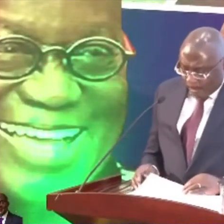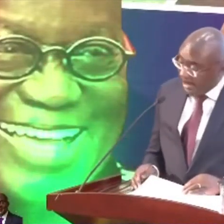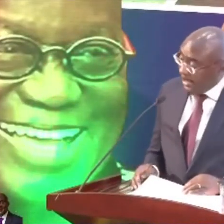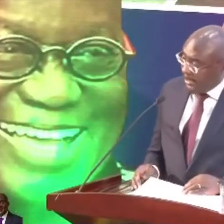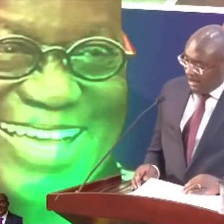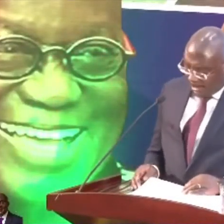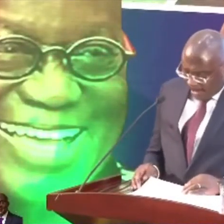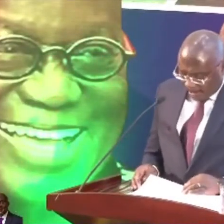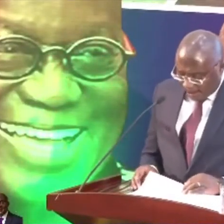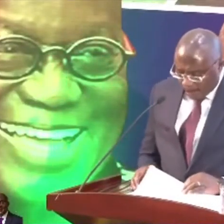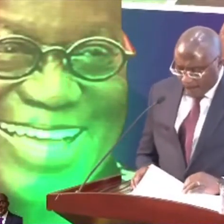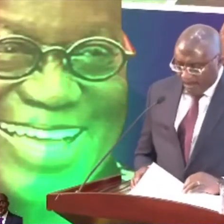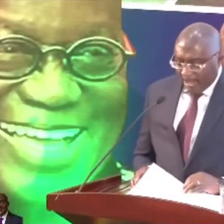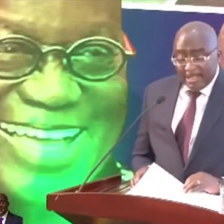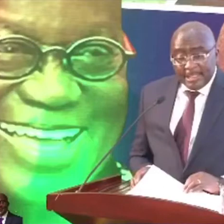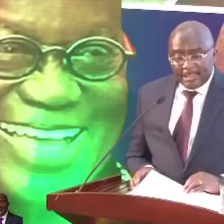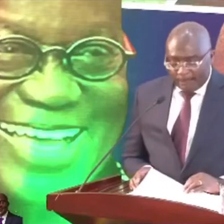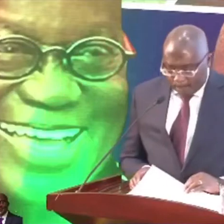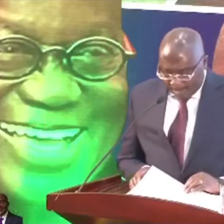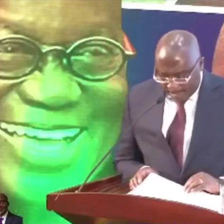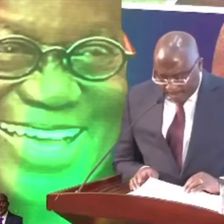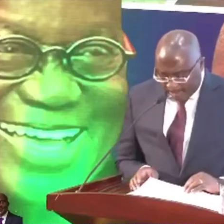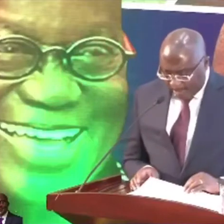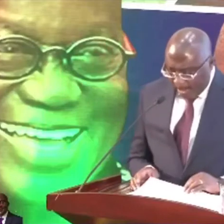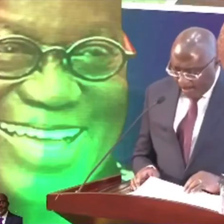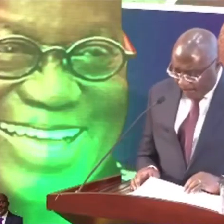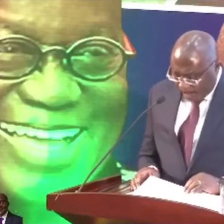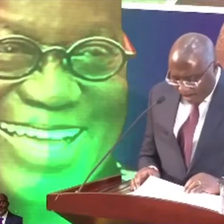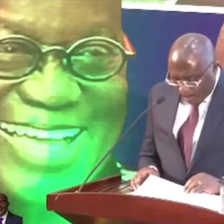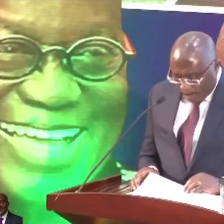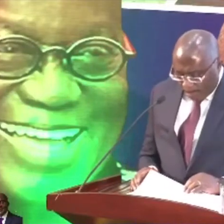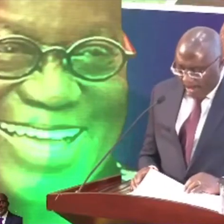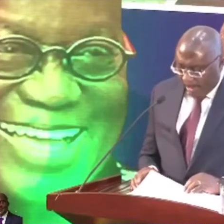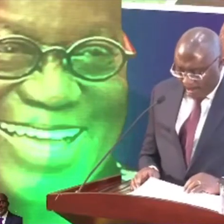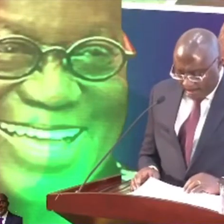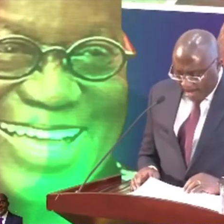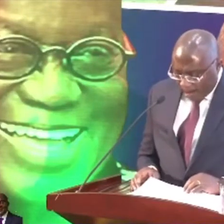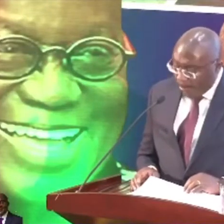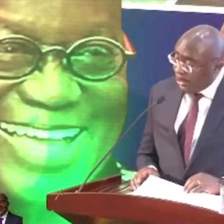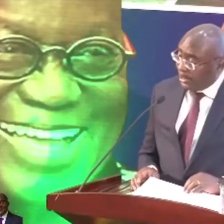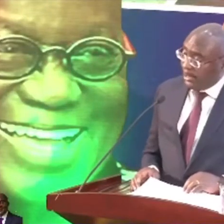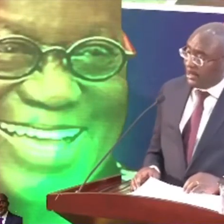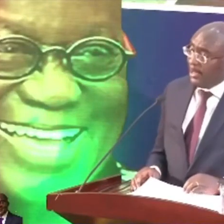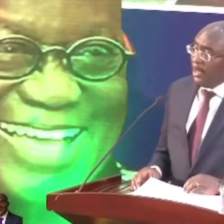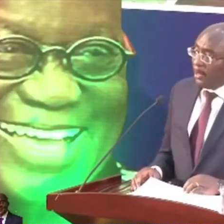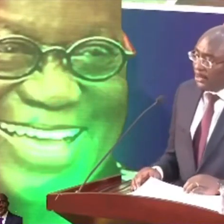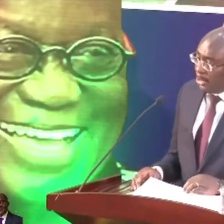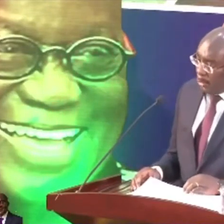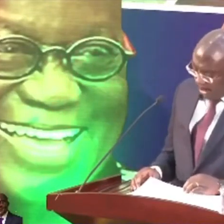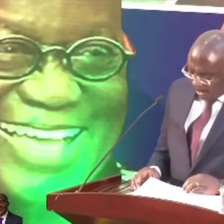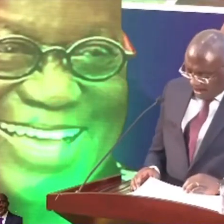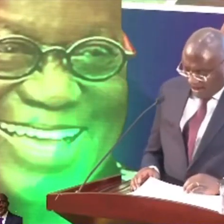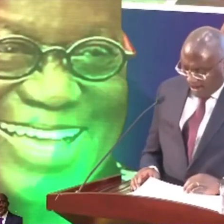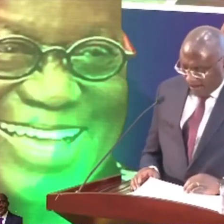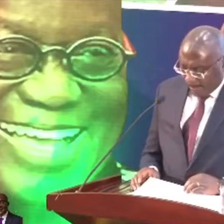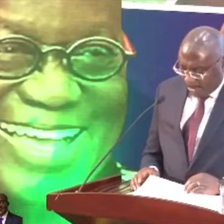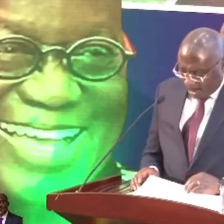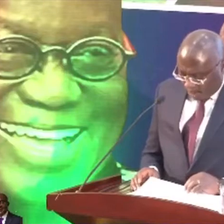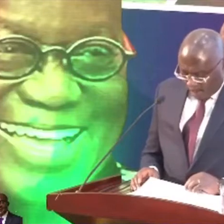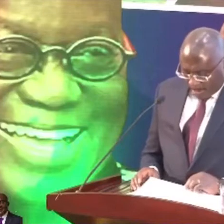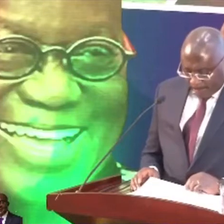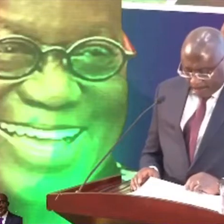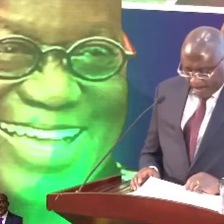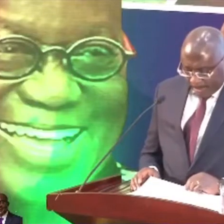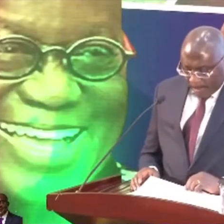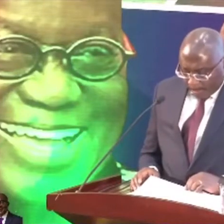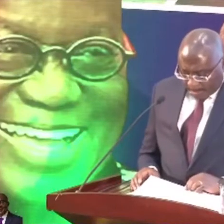people need in order to unleash the potentials for their growth in their communities, constituencies, and